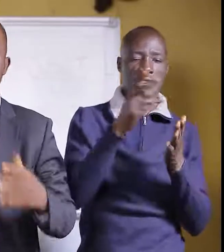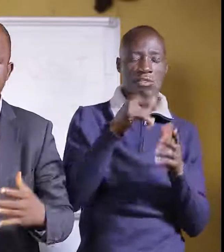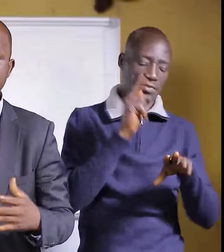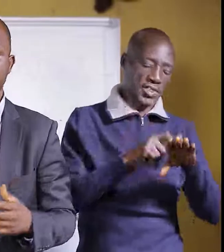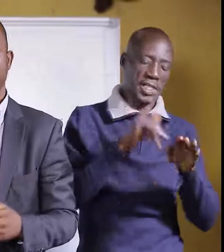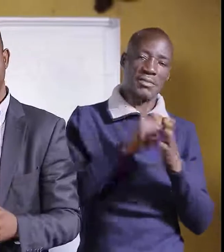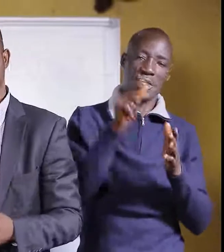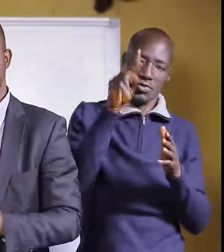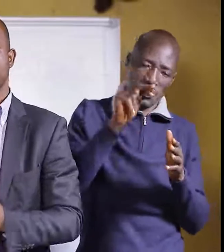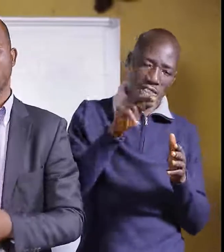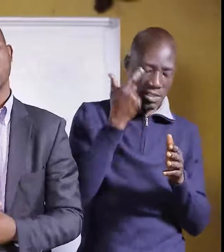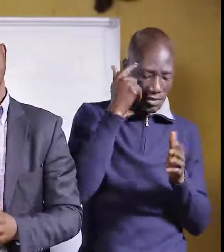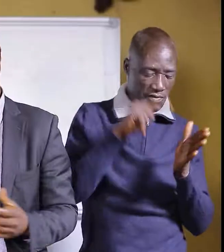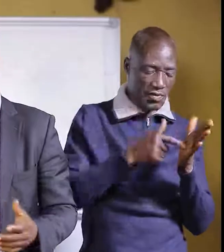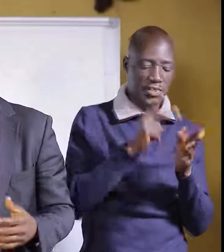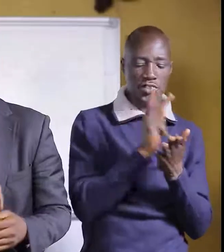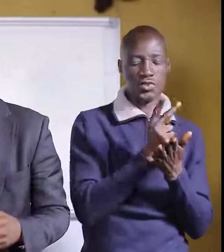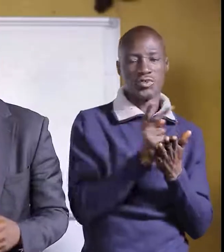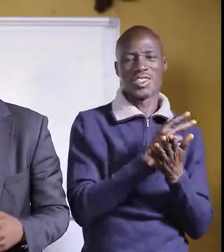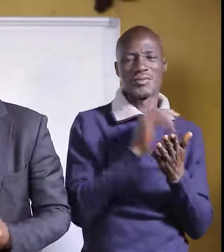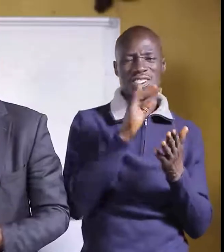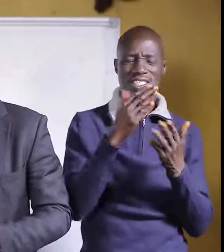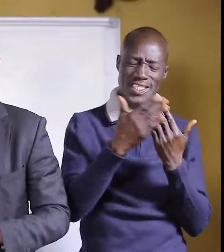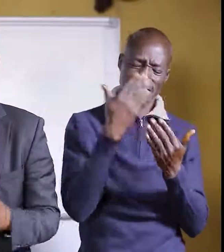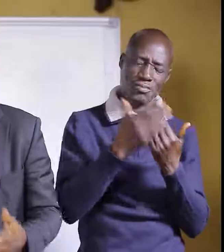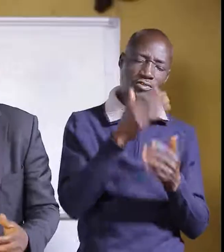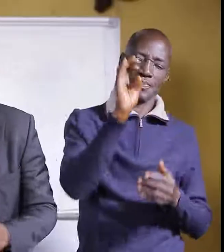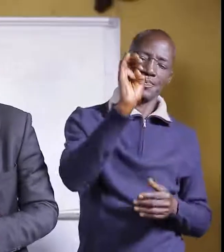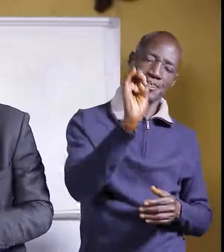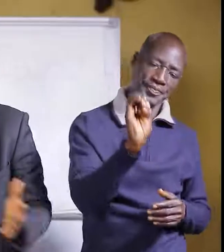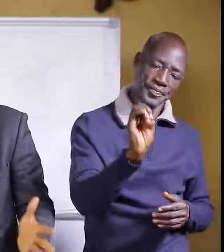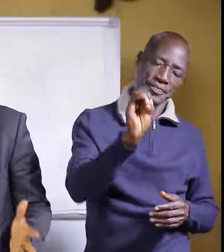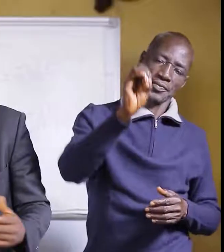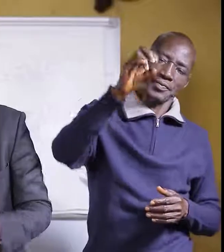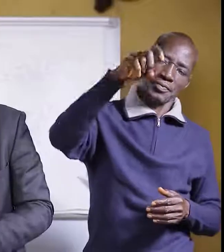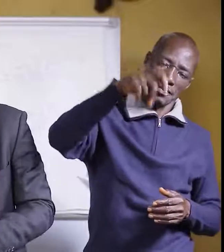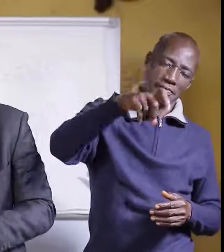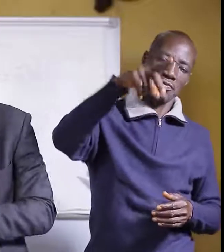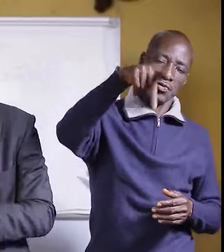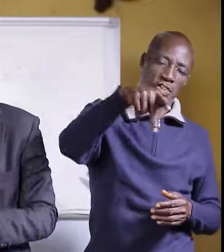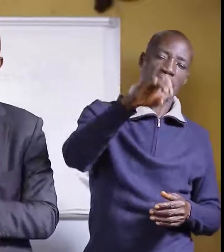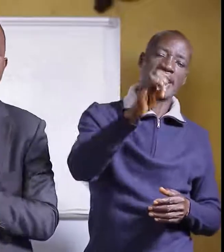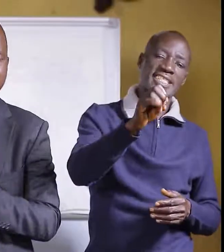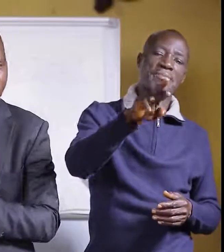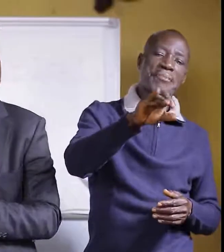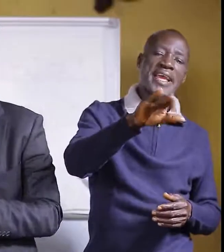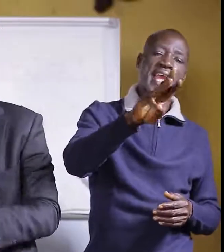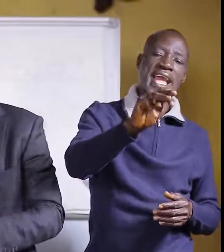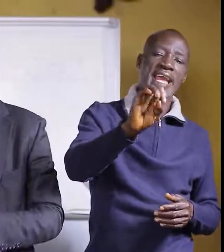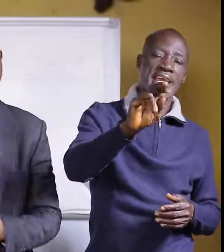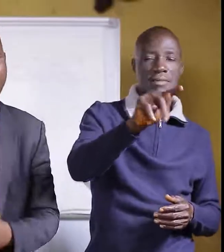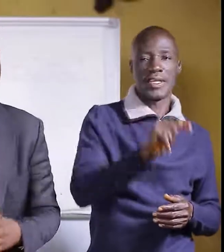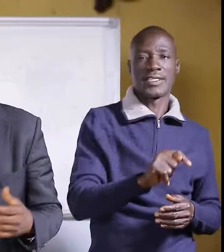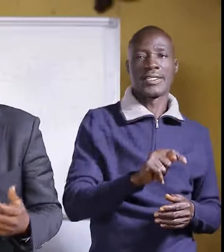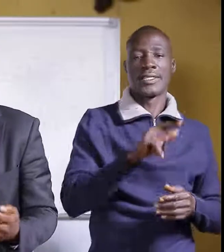that you need for this experiment to be concluded. So experiment has variables. There are conditions